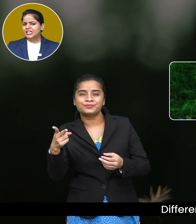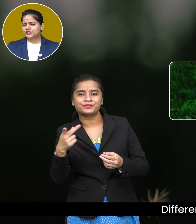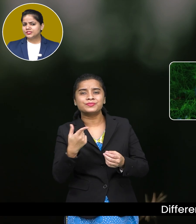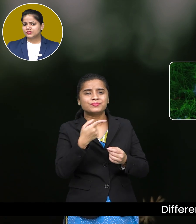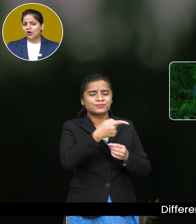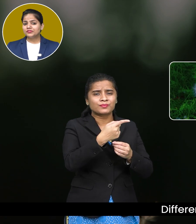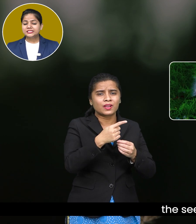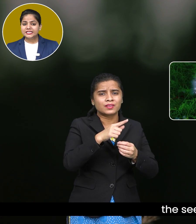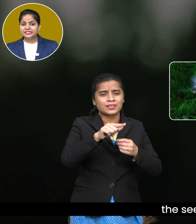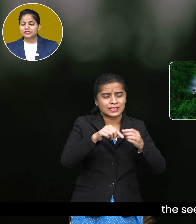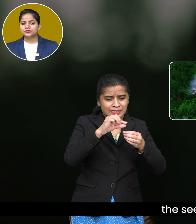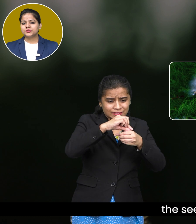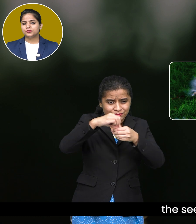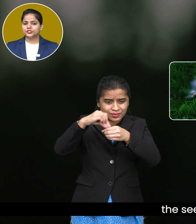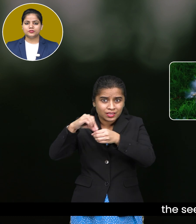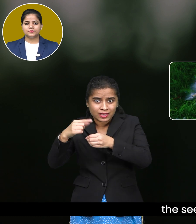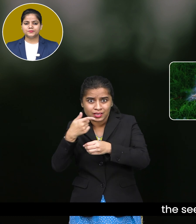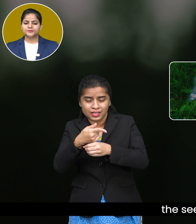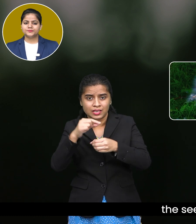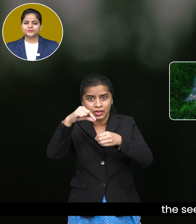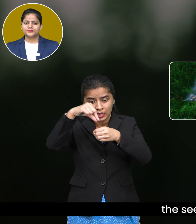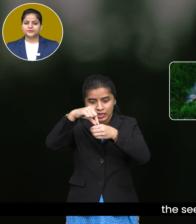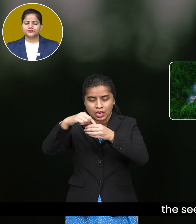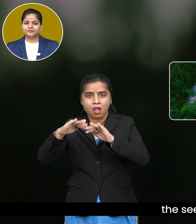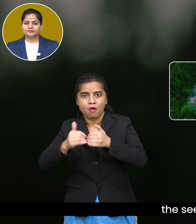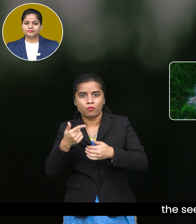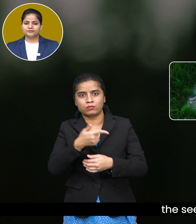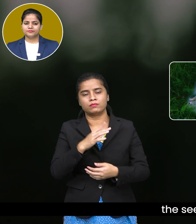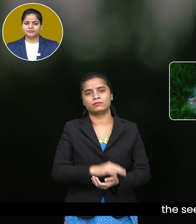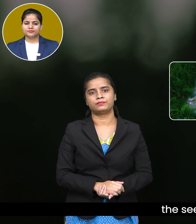Different agents of the seed dispersion.